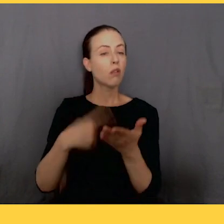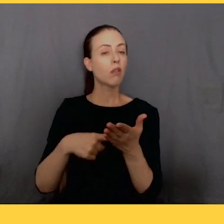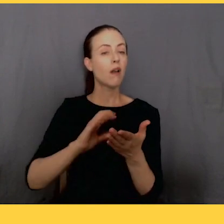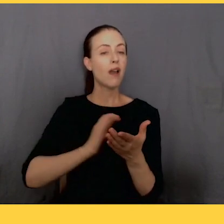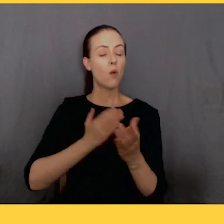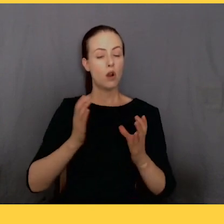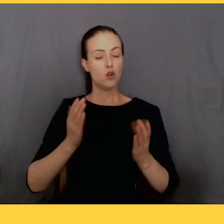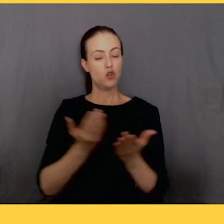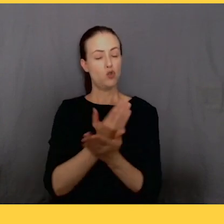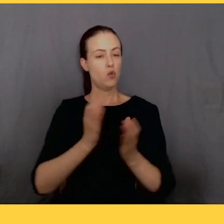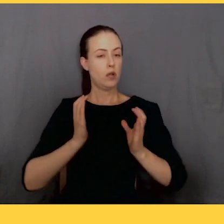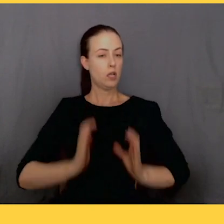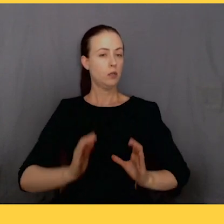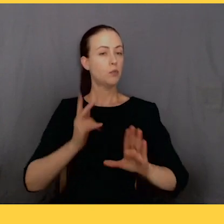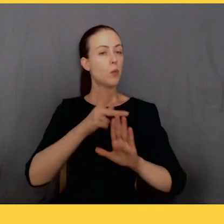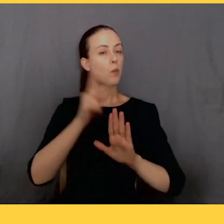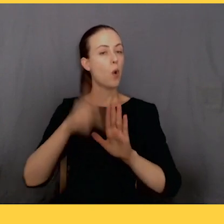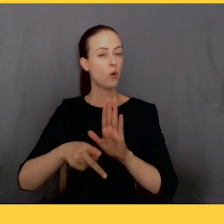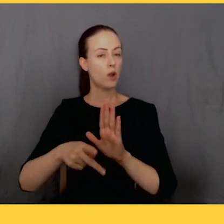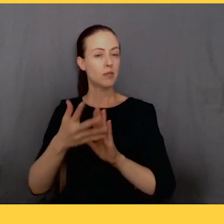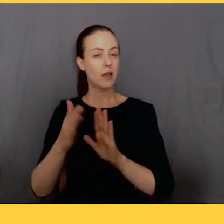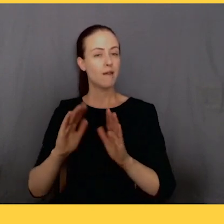engagement. Next slide, please.